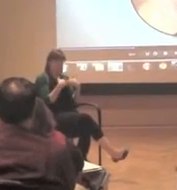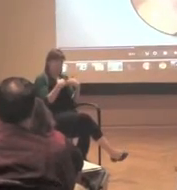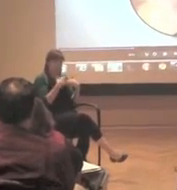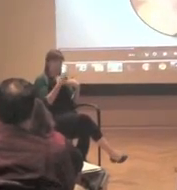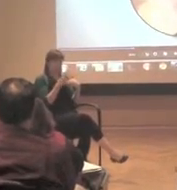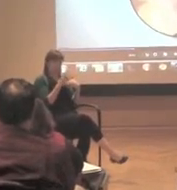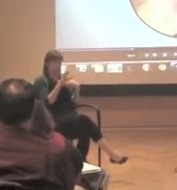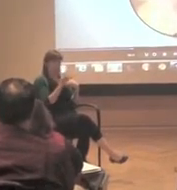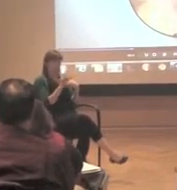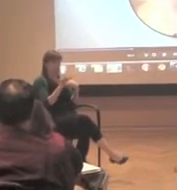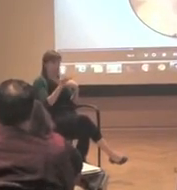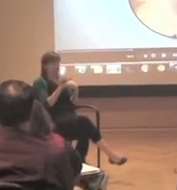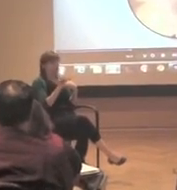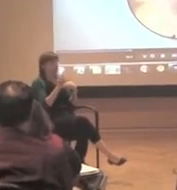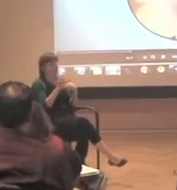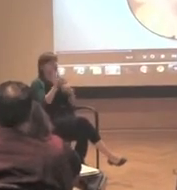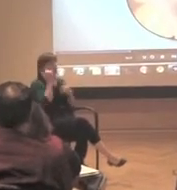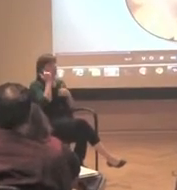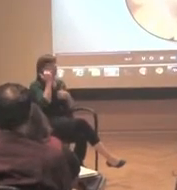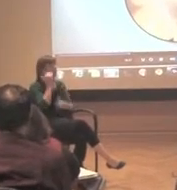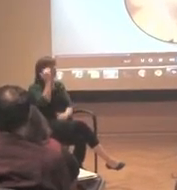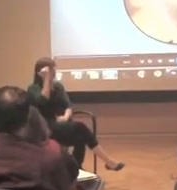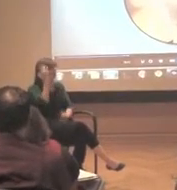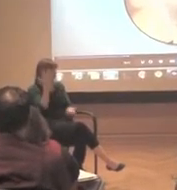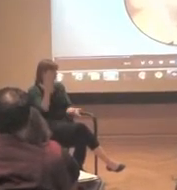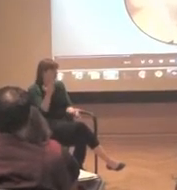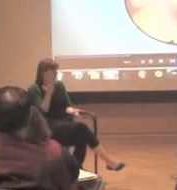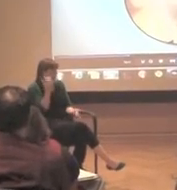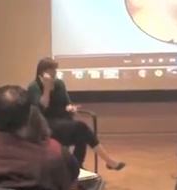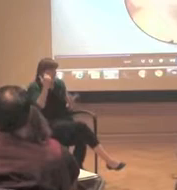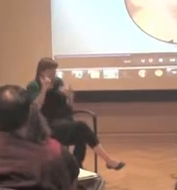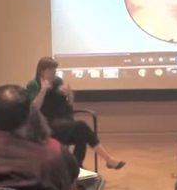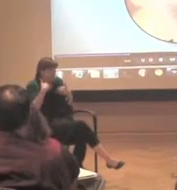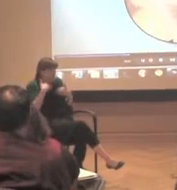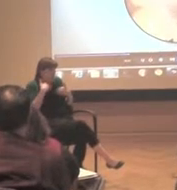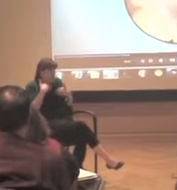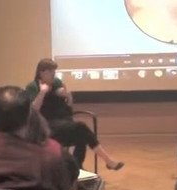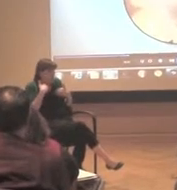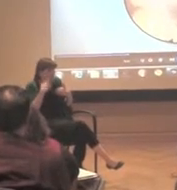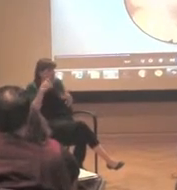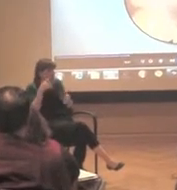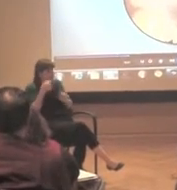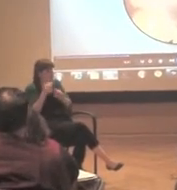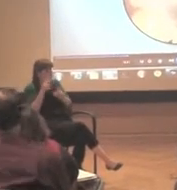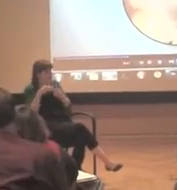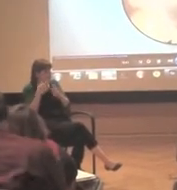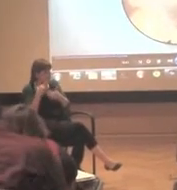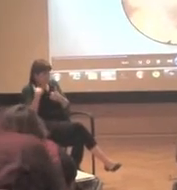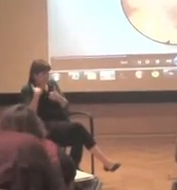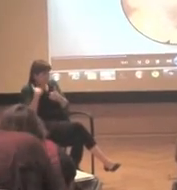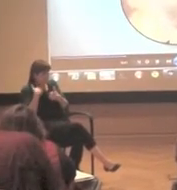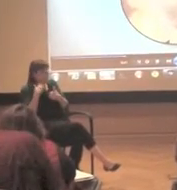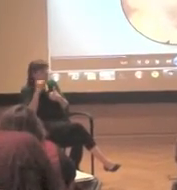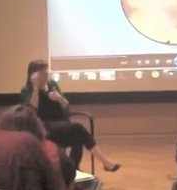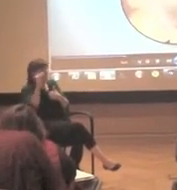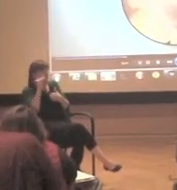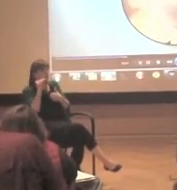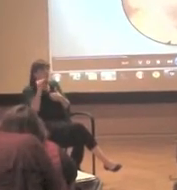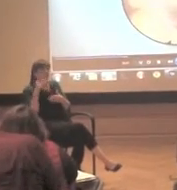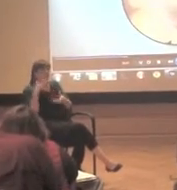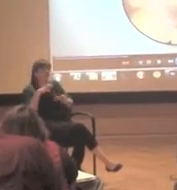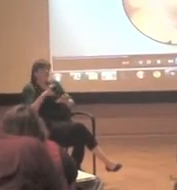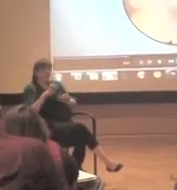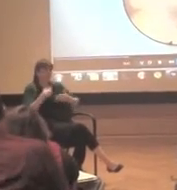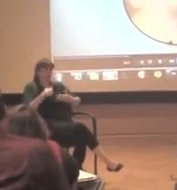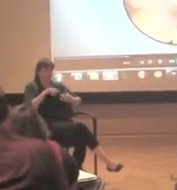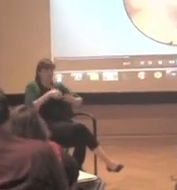adult. If you're an adult and you have hydrocephalus, you had it probably since you've been a baby. So the burden is on the babies,